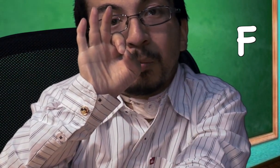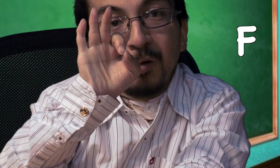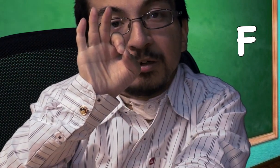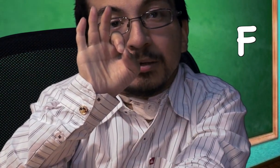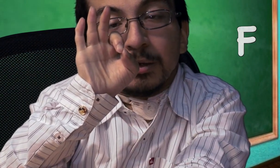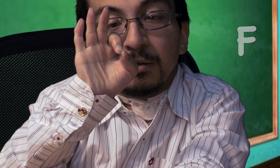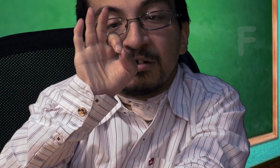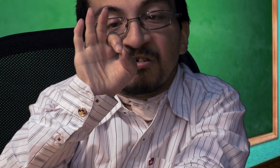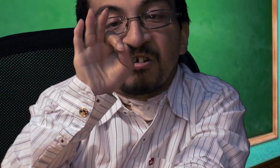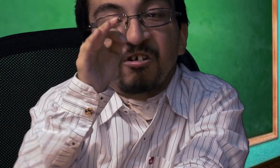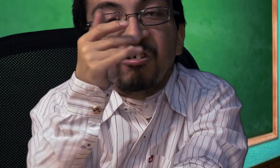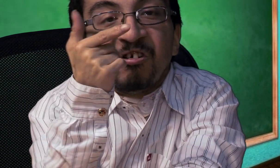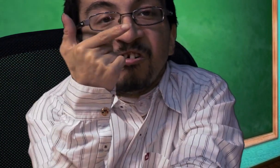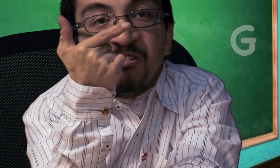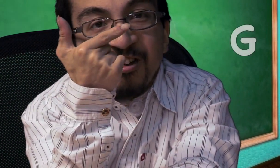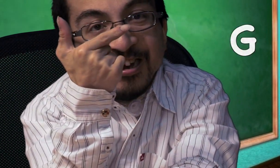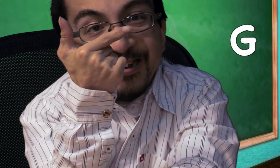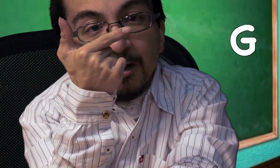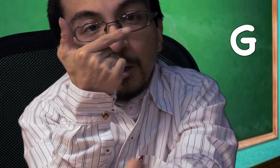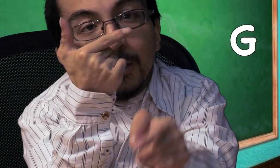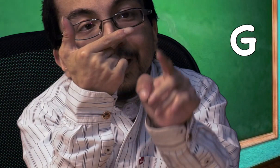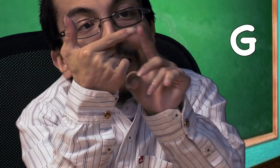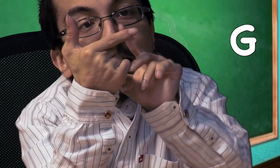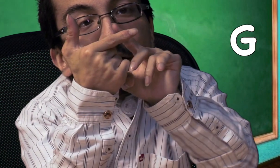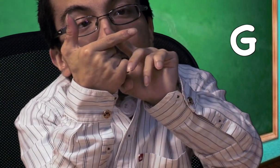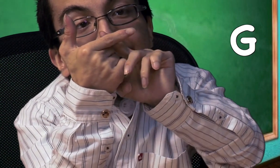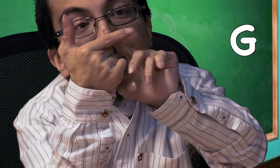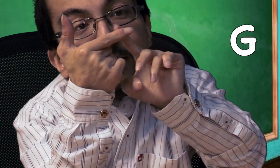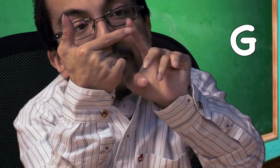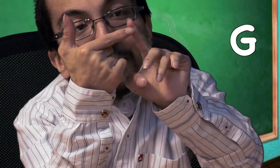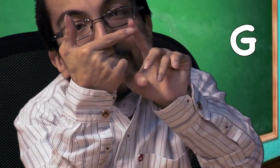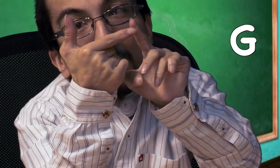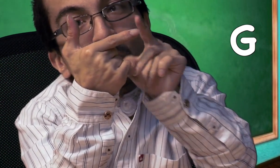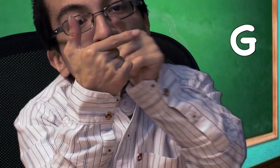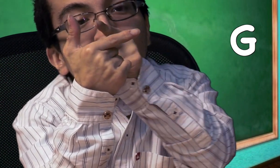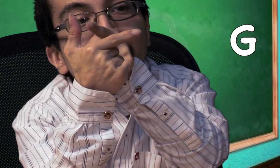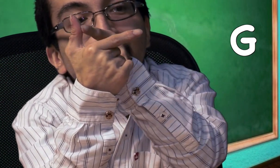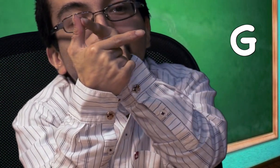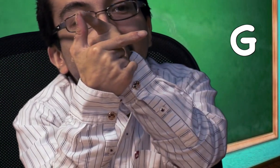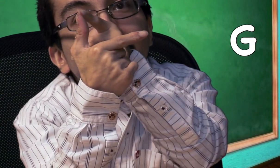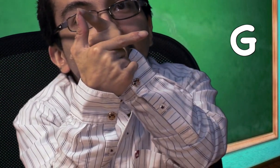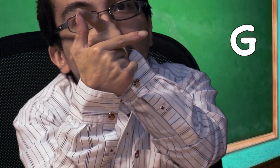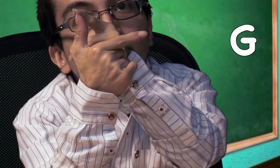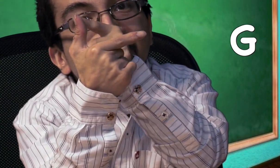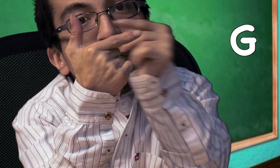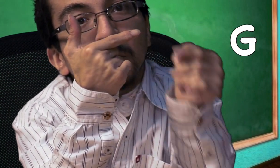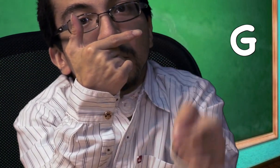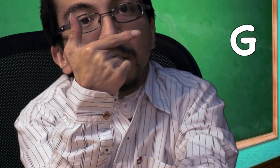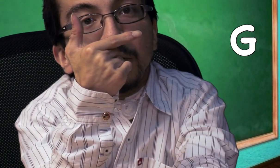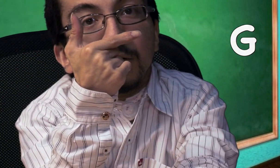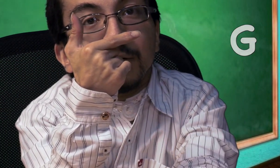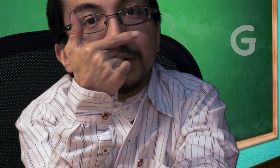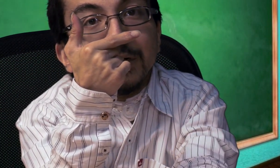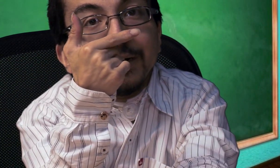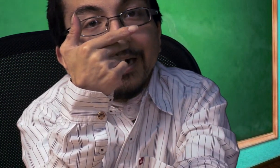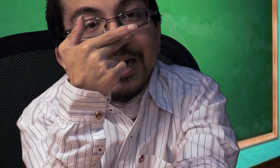upwards. G is the index out and the thumb out.